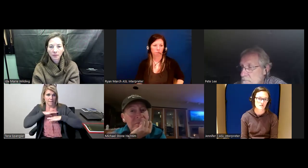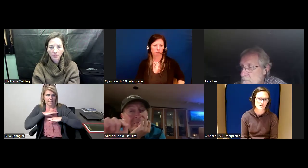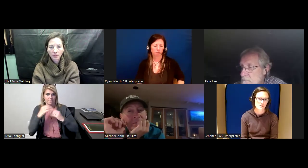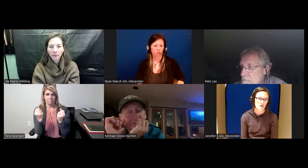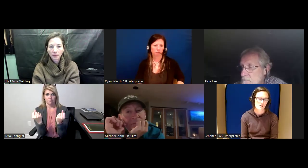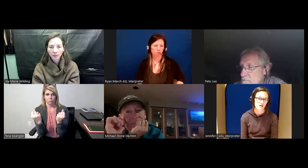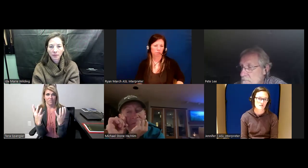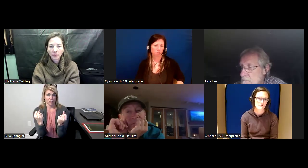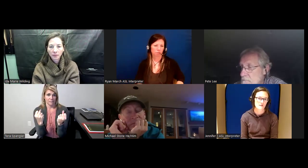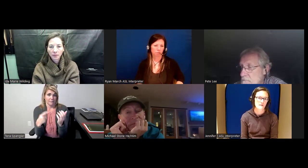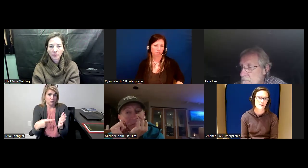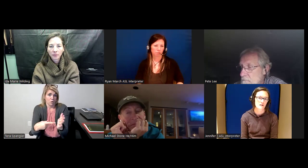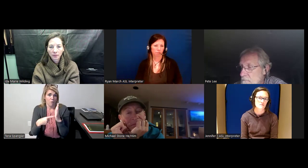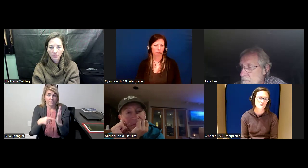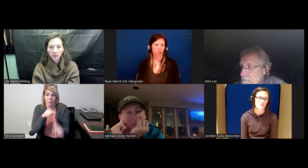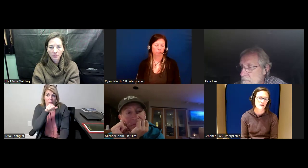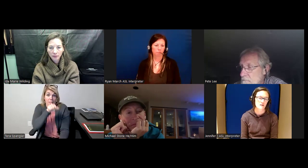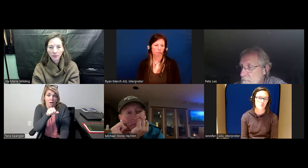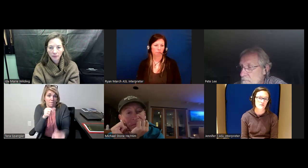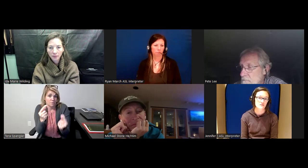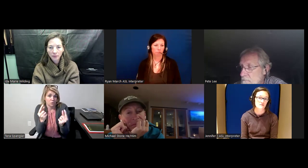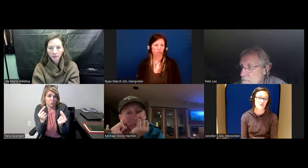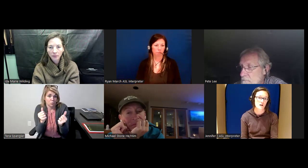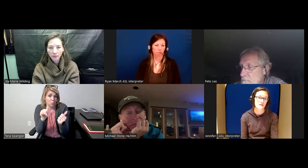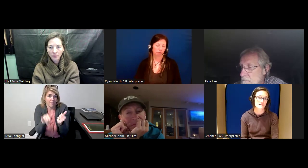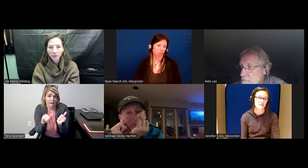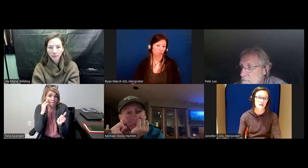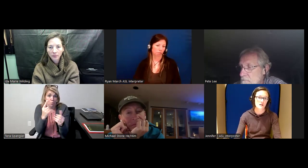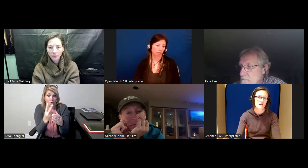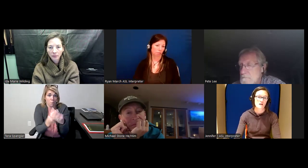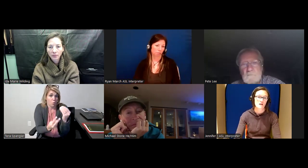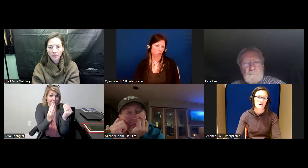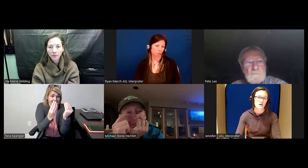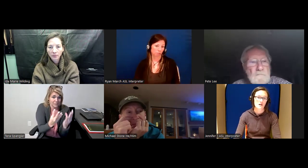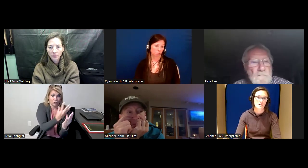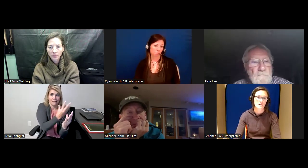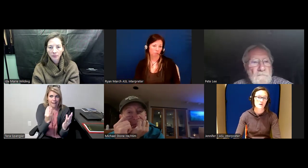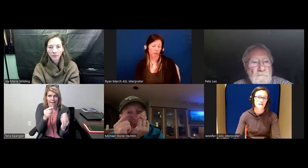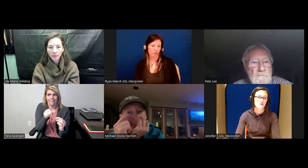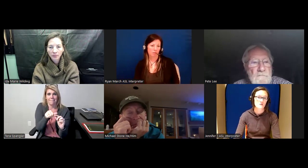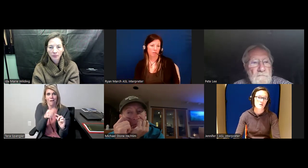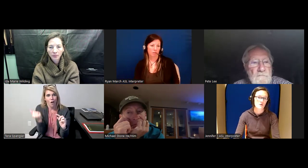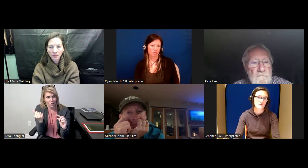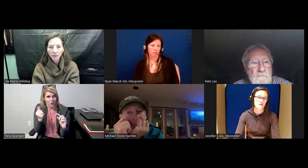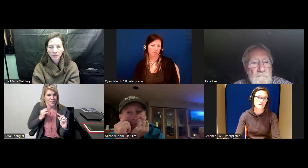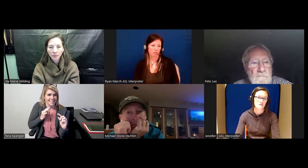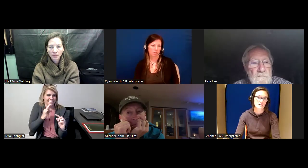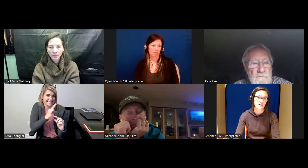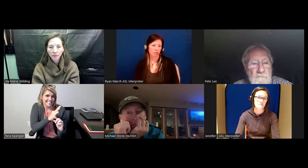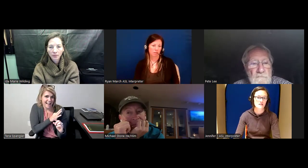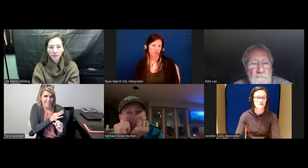compensation for meeting ASL proficiency requirements. I mean, I'd love to do that both